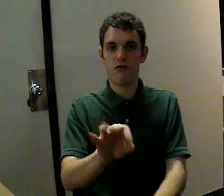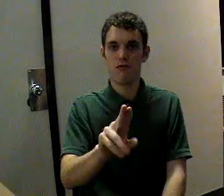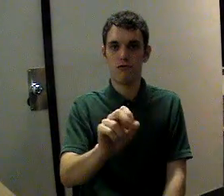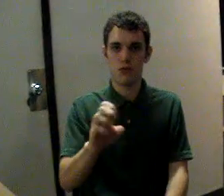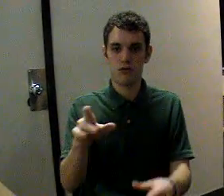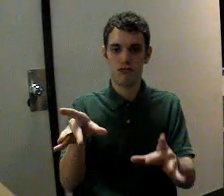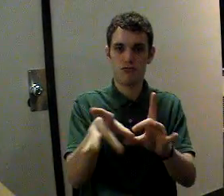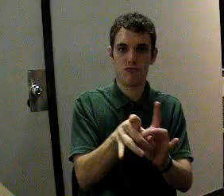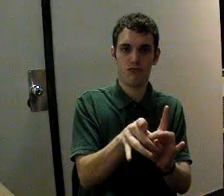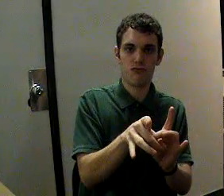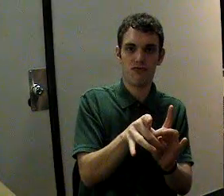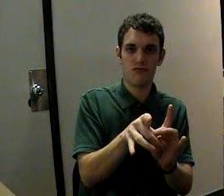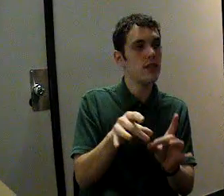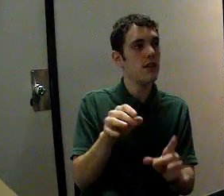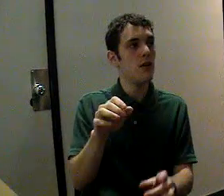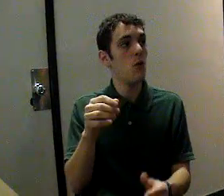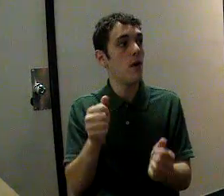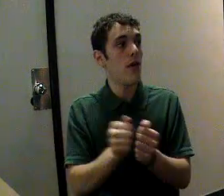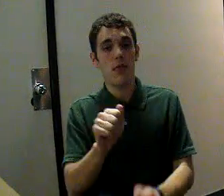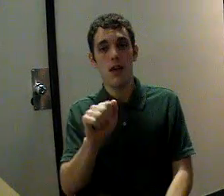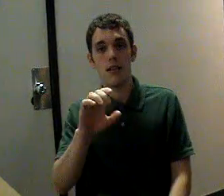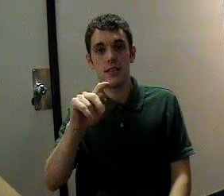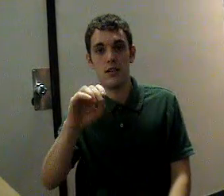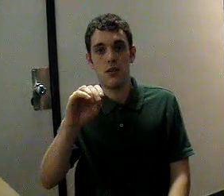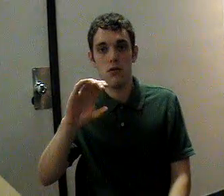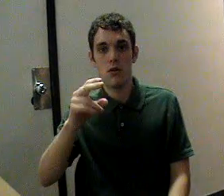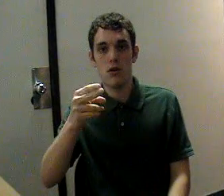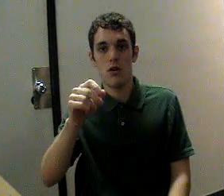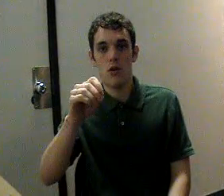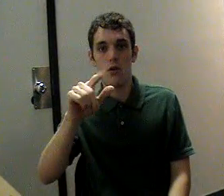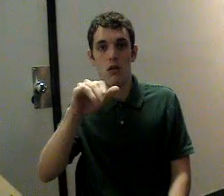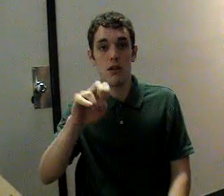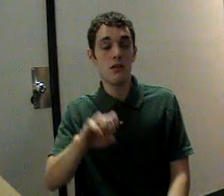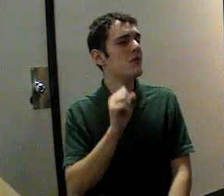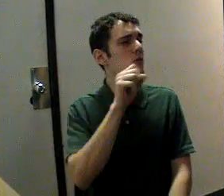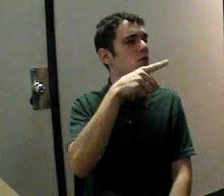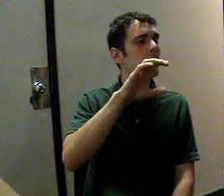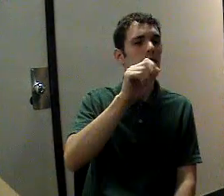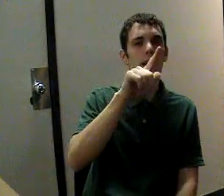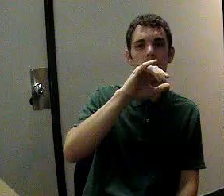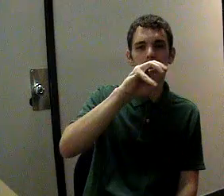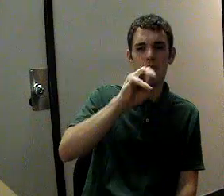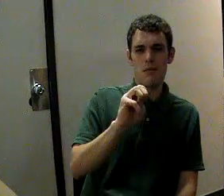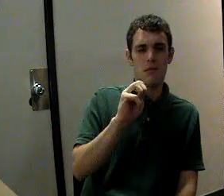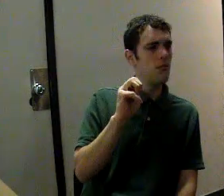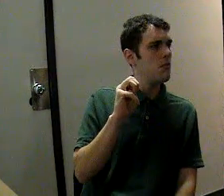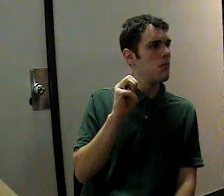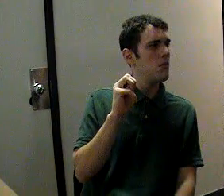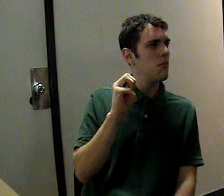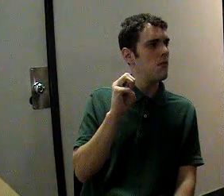With regards to calcium, is calcium coming into the nerve like farther up and on the axon, or only there at the end? At the end. It's a specific channel